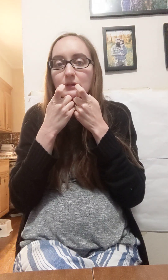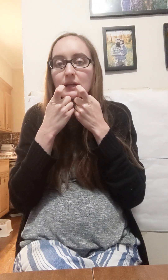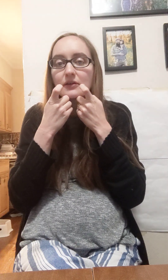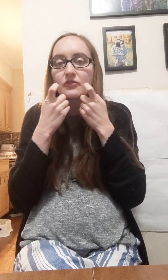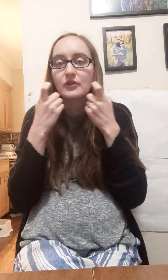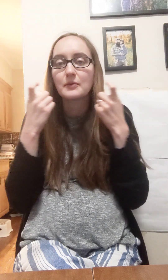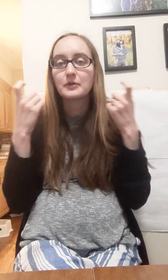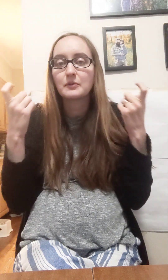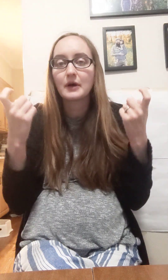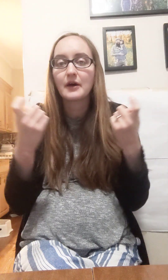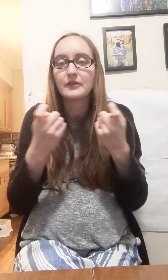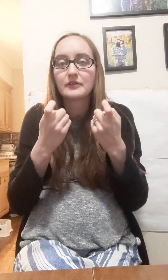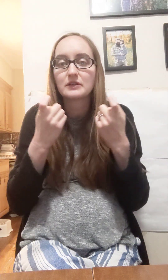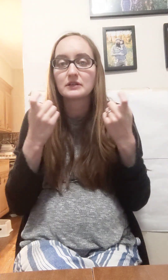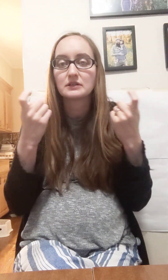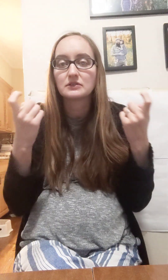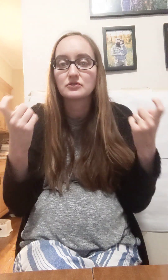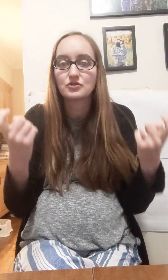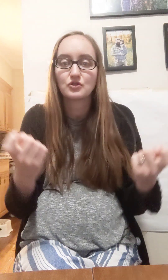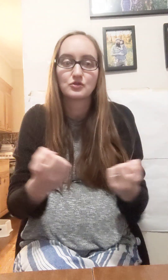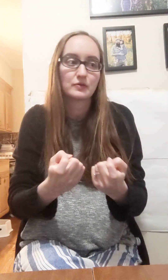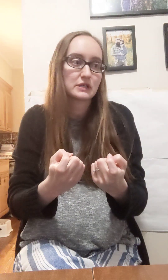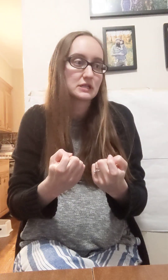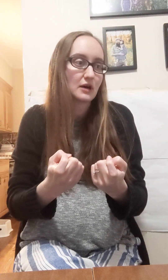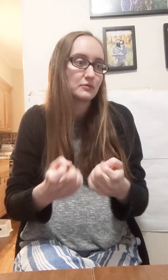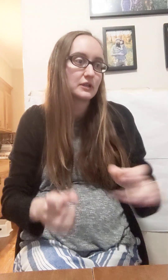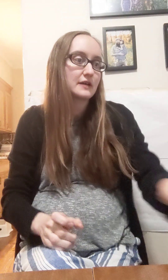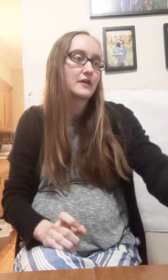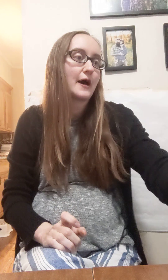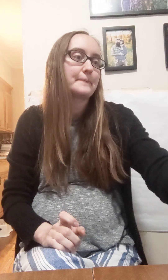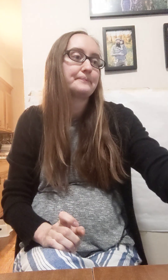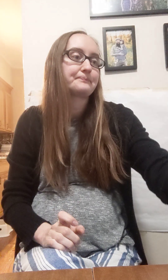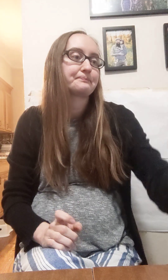like from your mouth and then circle twice downward like that.